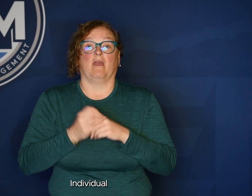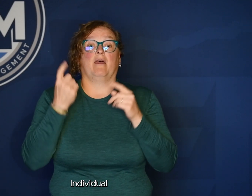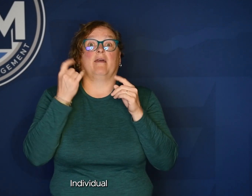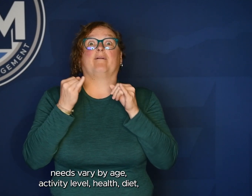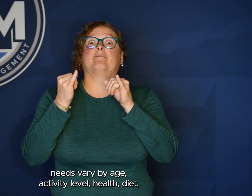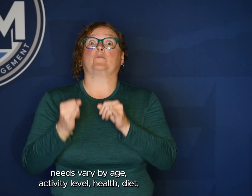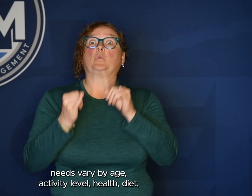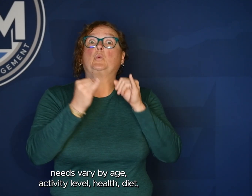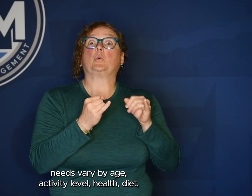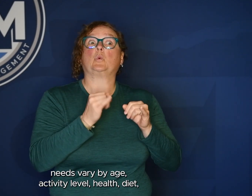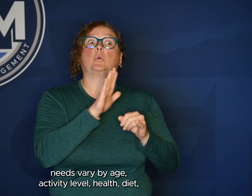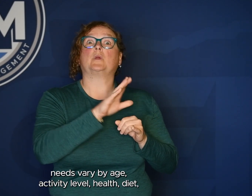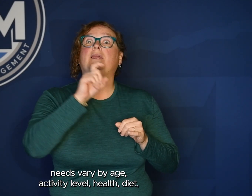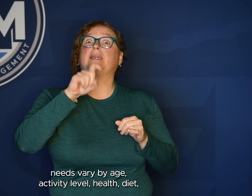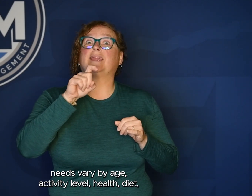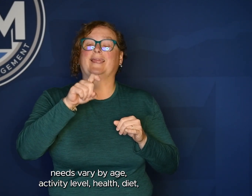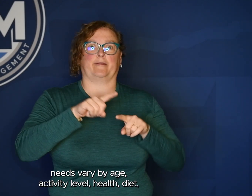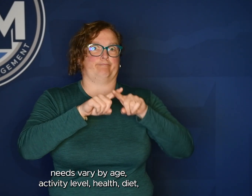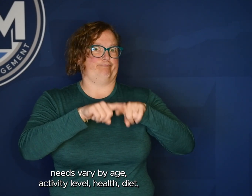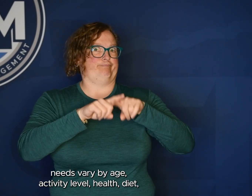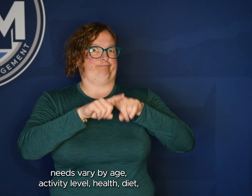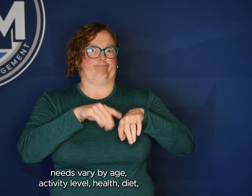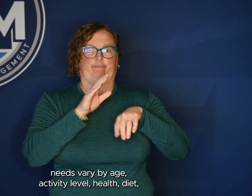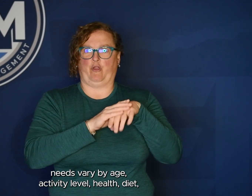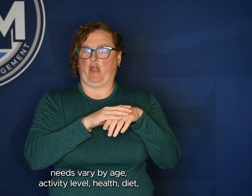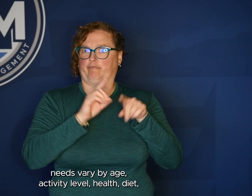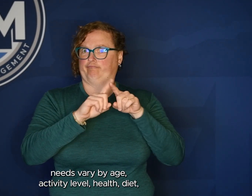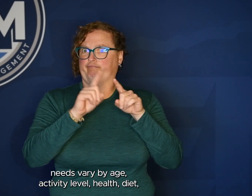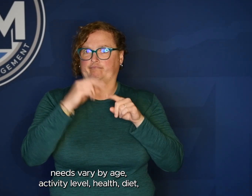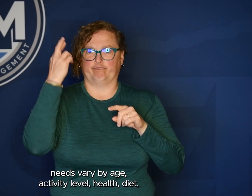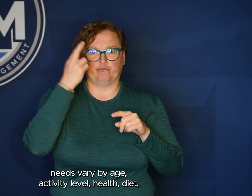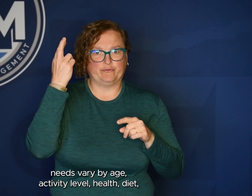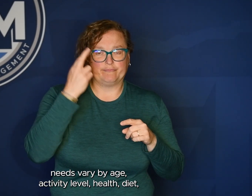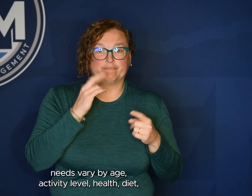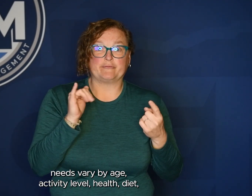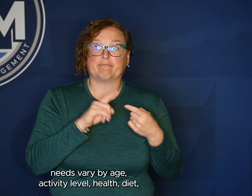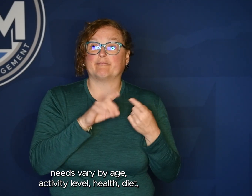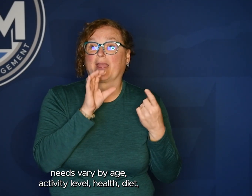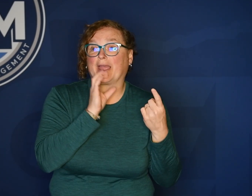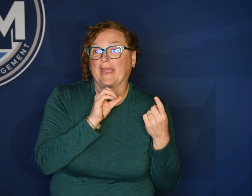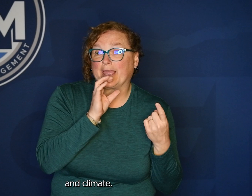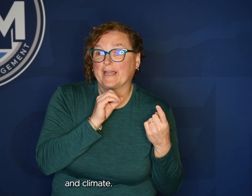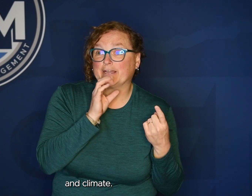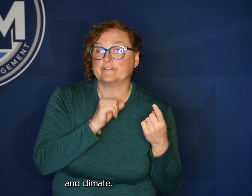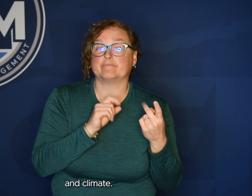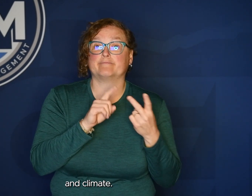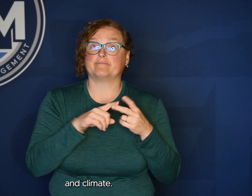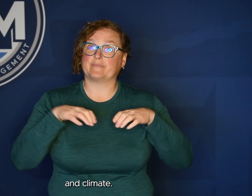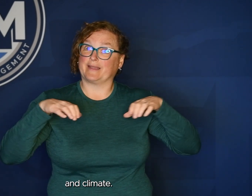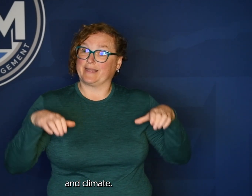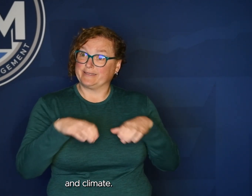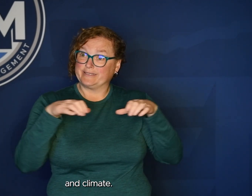Individual needs vary by age, activity level, health, diet, and climate.